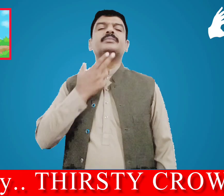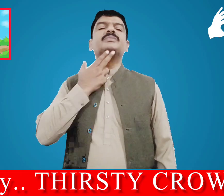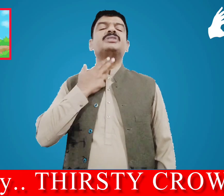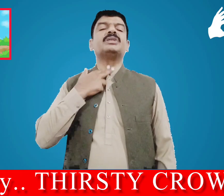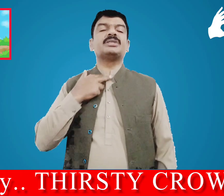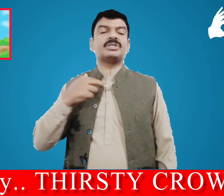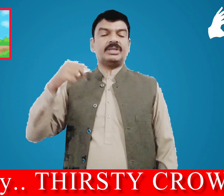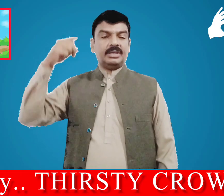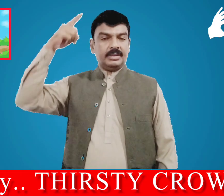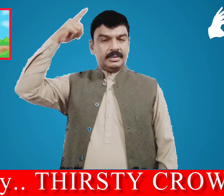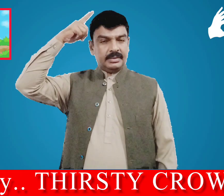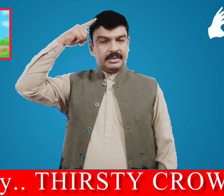thirsty